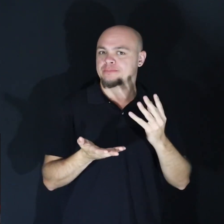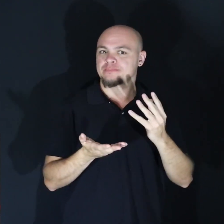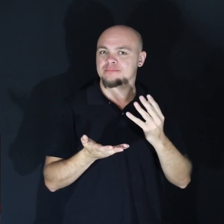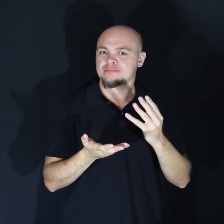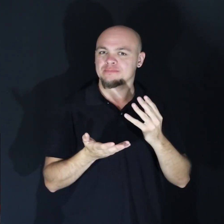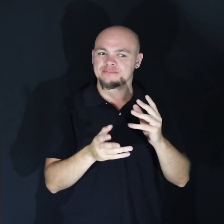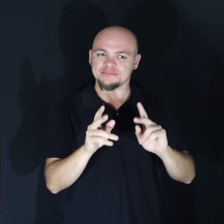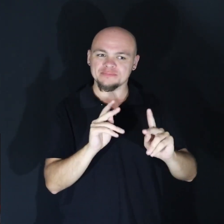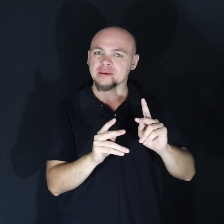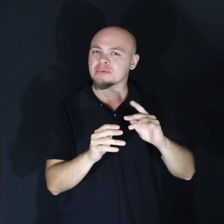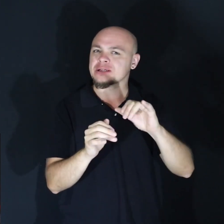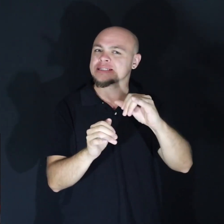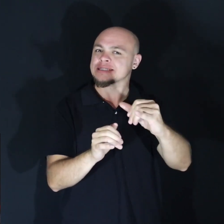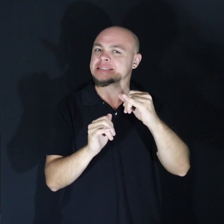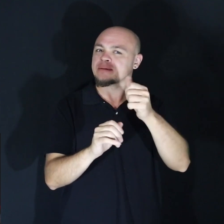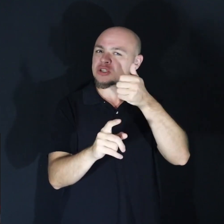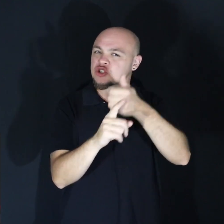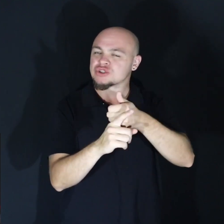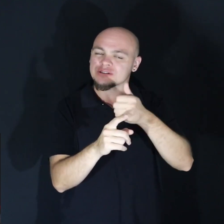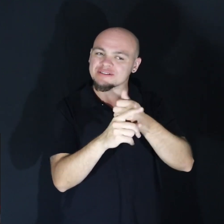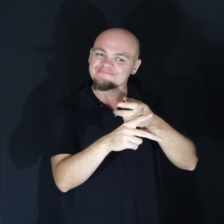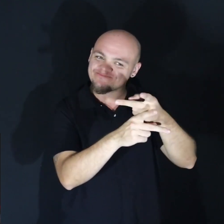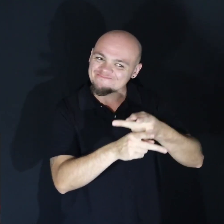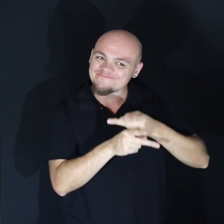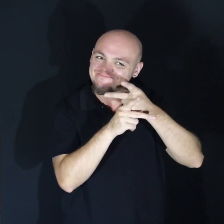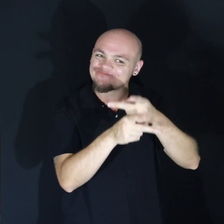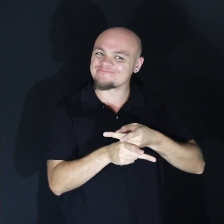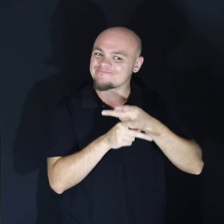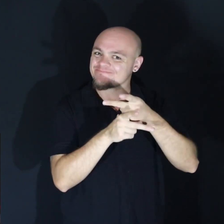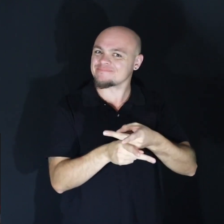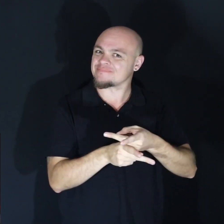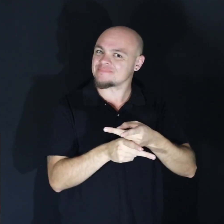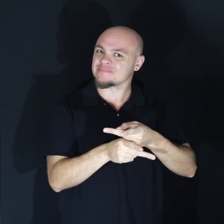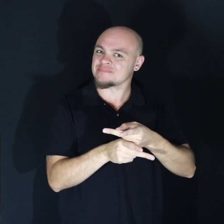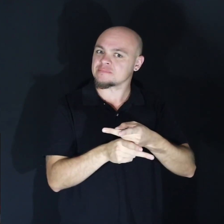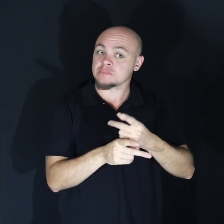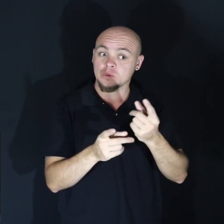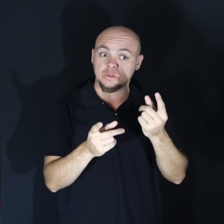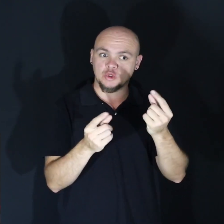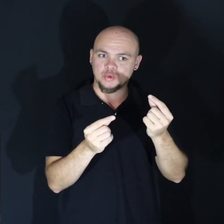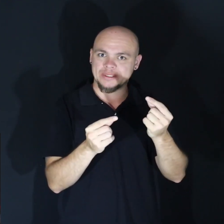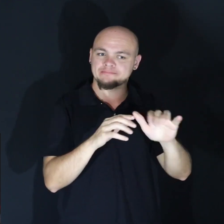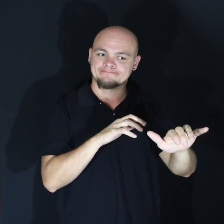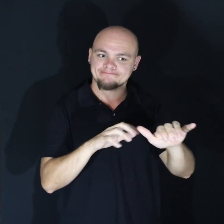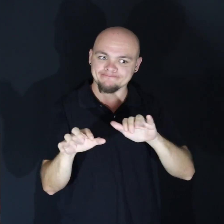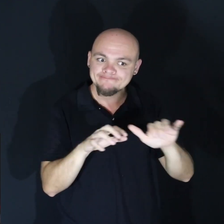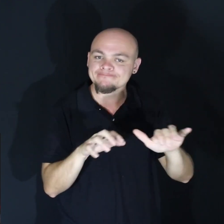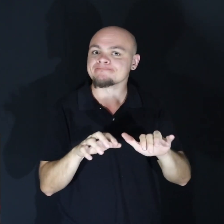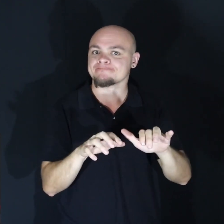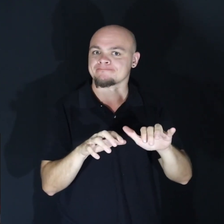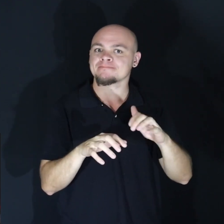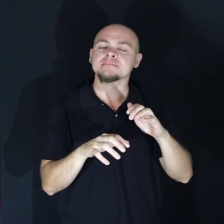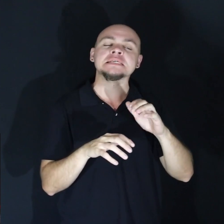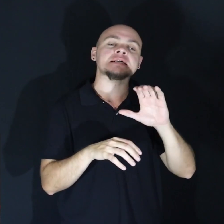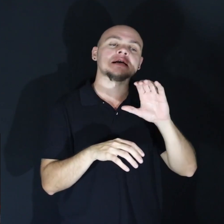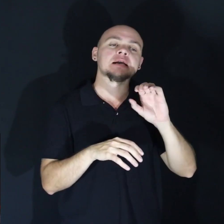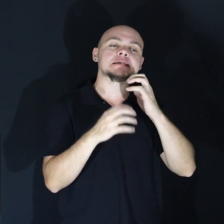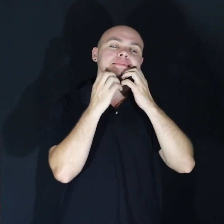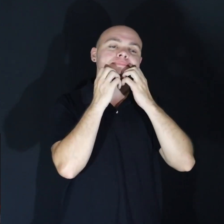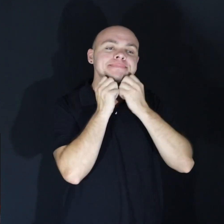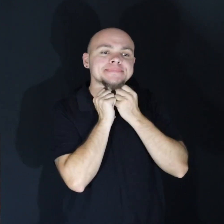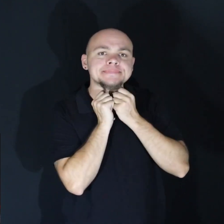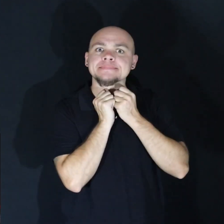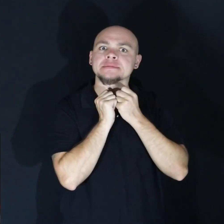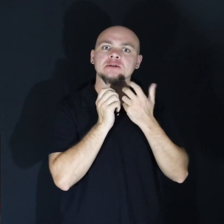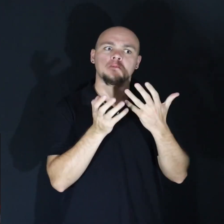caring for people like yourself, and is synonymous with the act of doing. The compassionate volunteer gets involved when others might choose